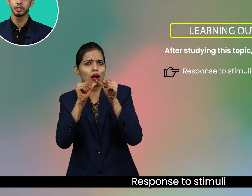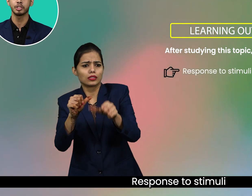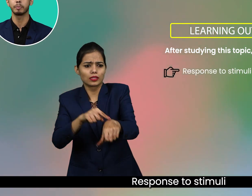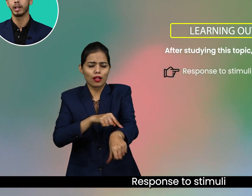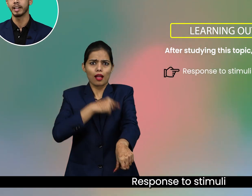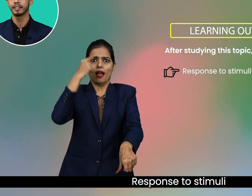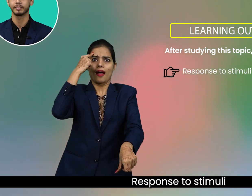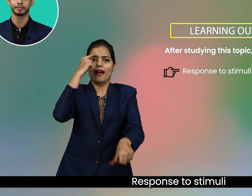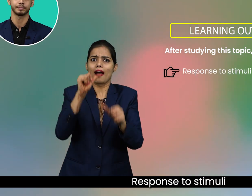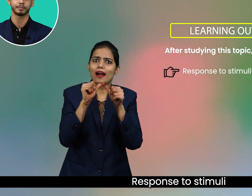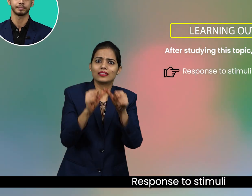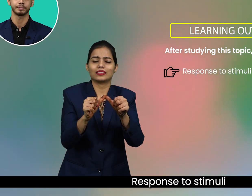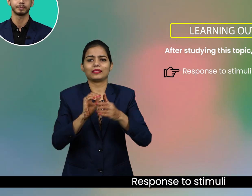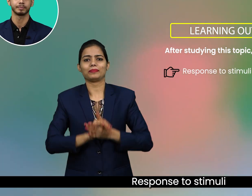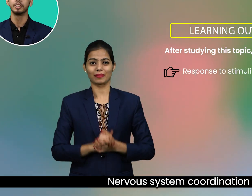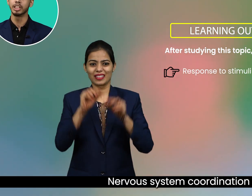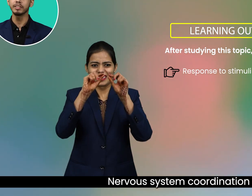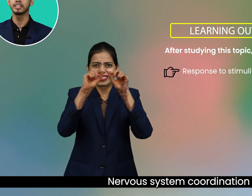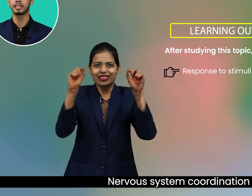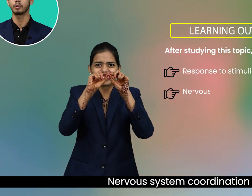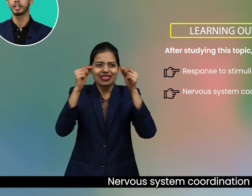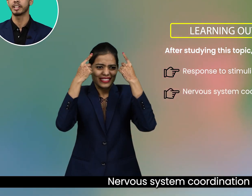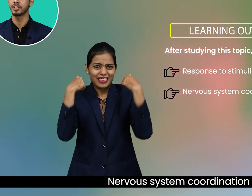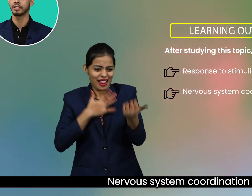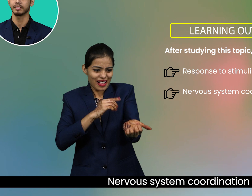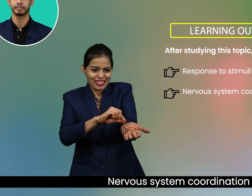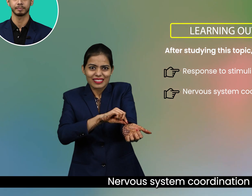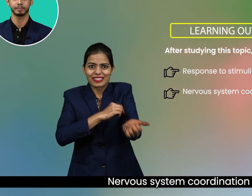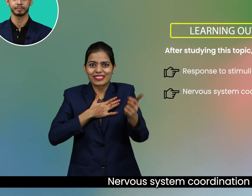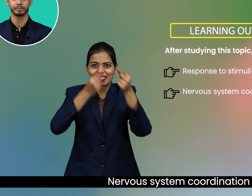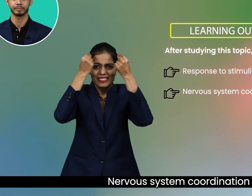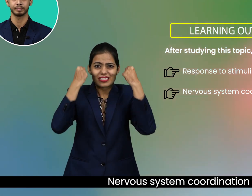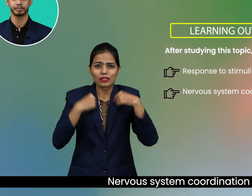response to stimuli, nervous system coordination,